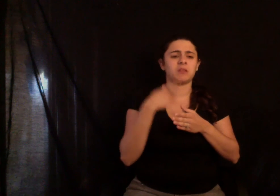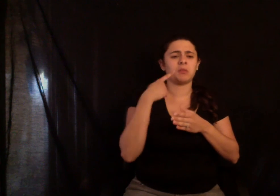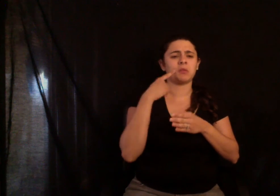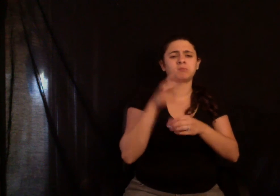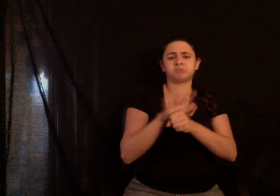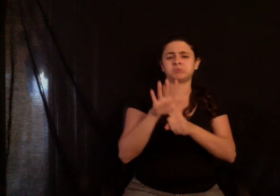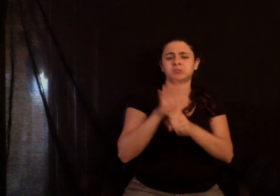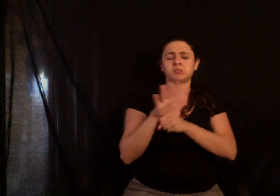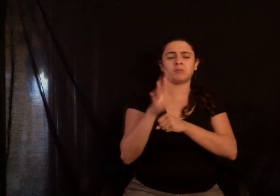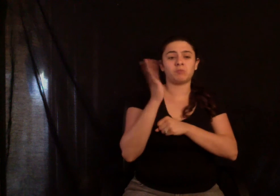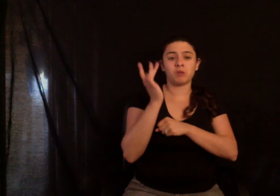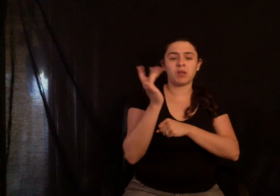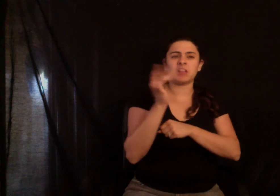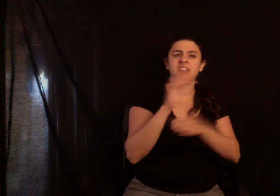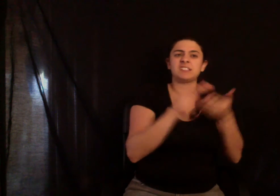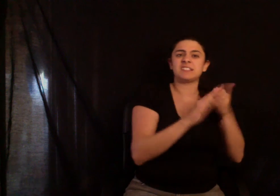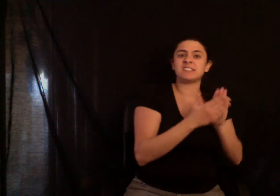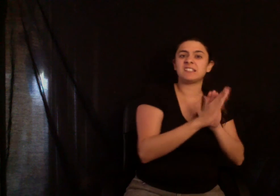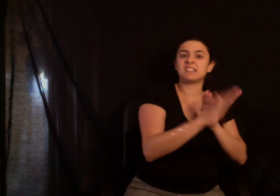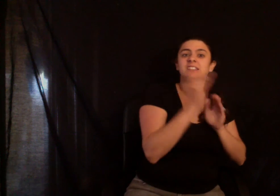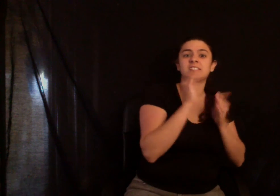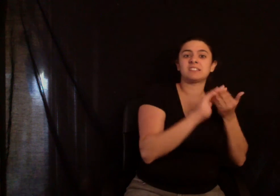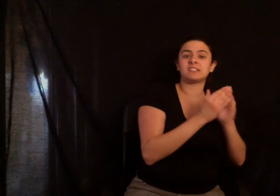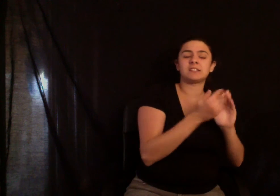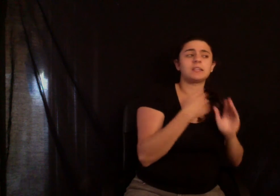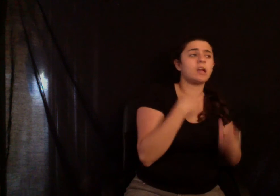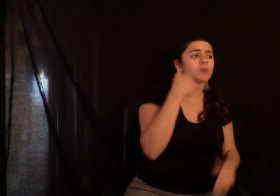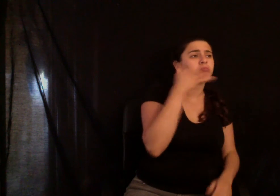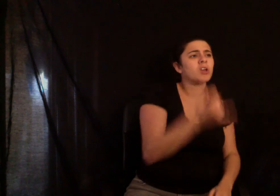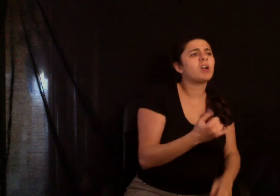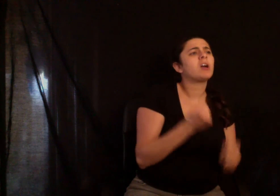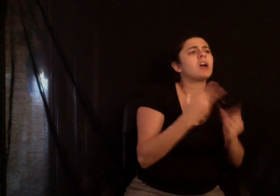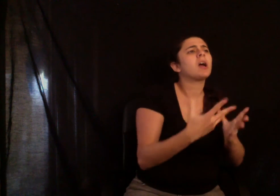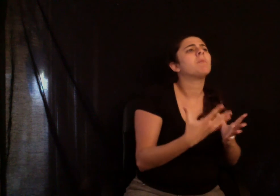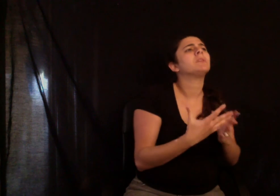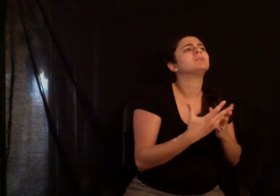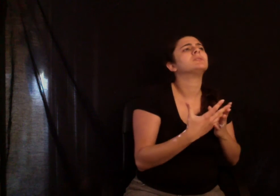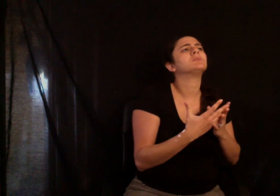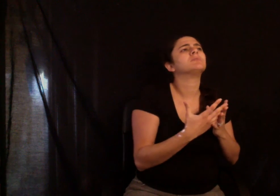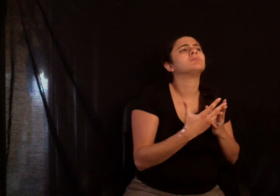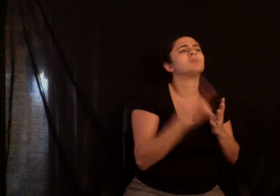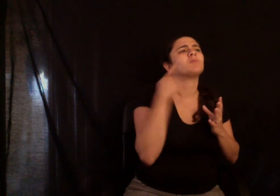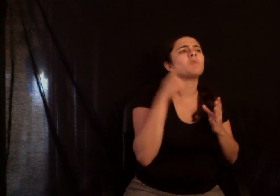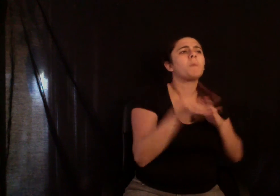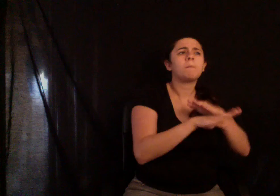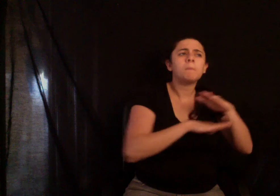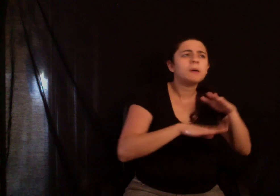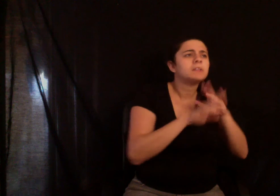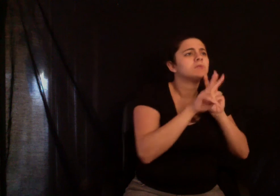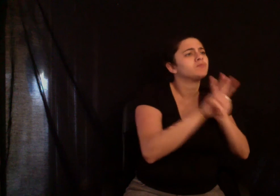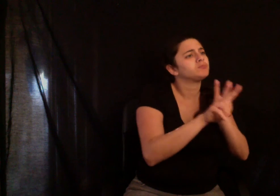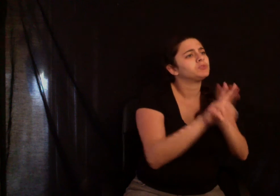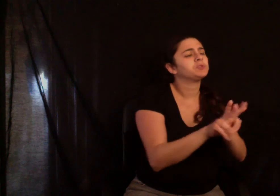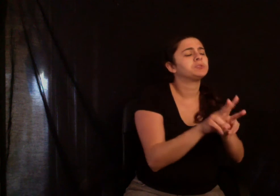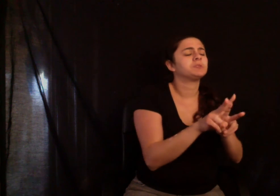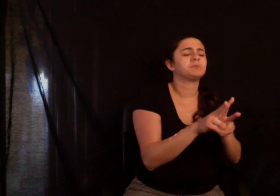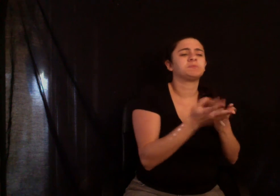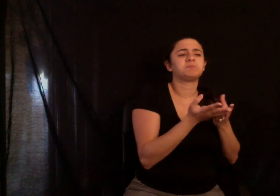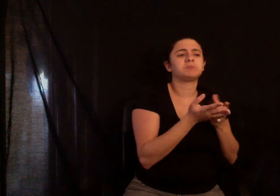funeral homes. And I was like, how much would it be for like the bare bones funeral? Like, and I tried to get an average, and I think I set the